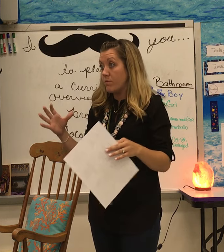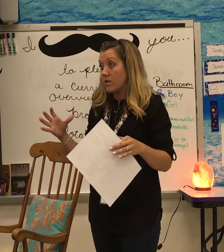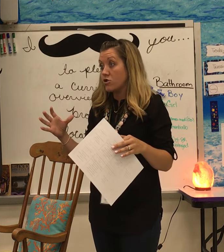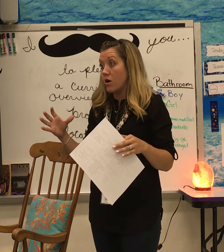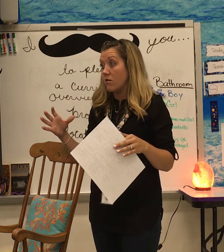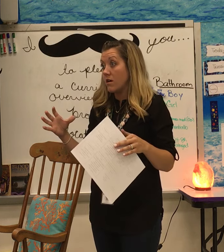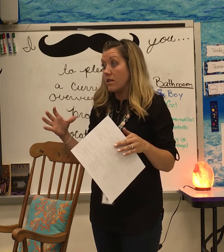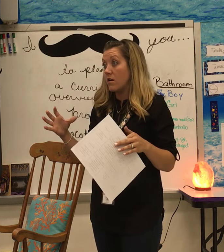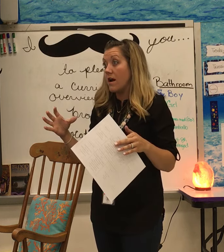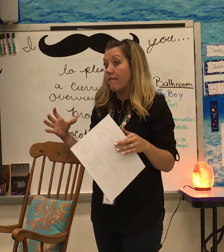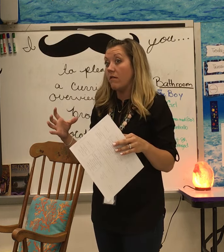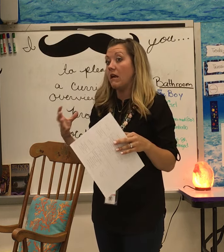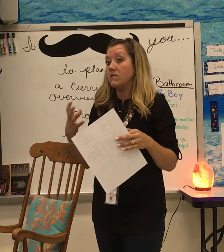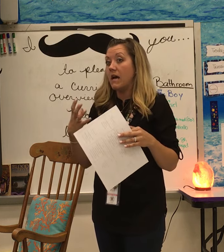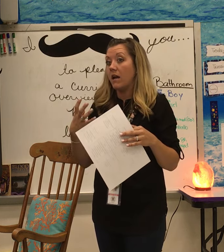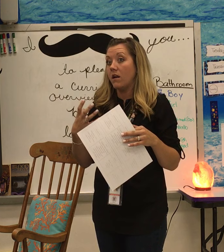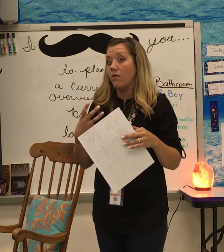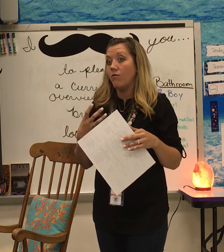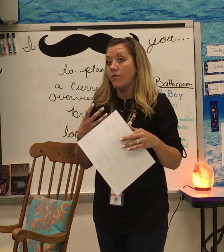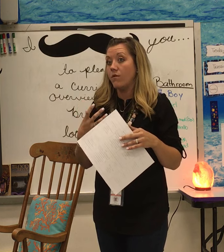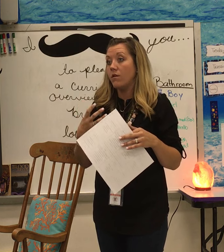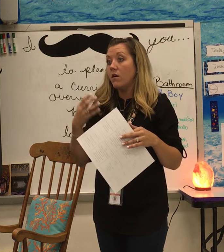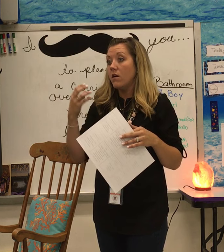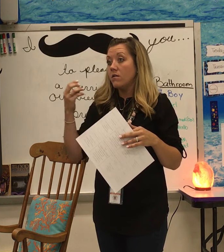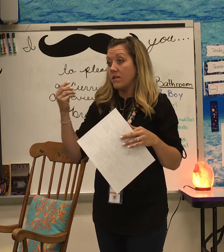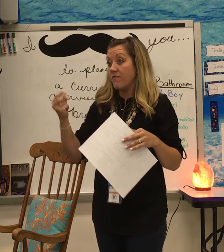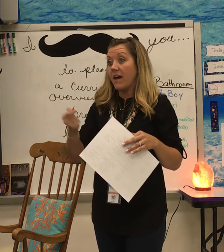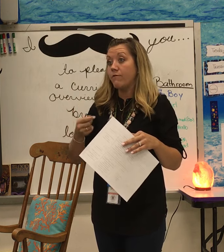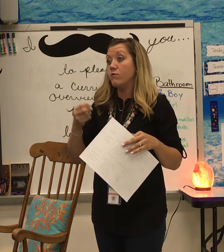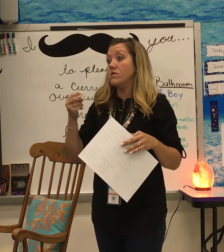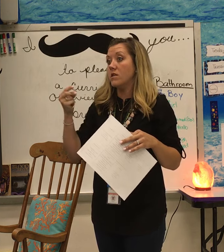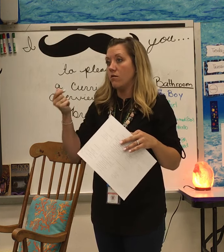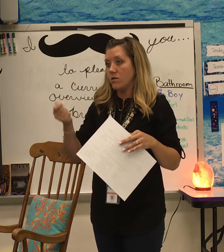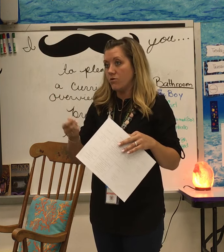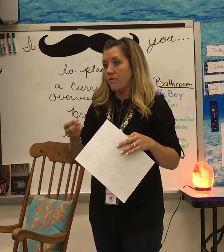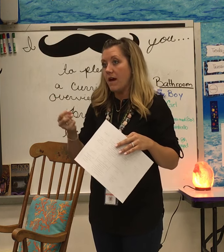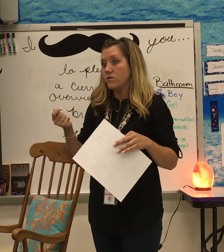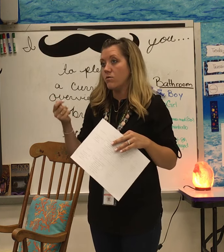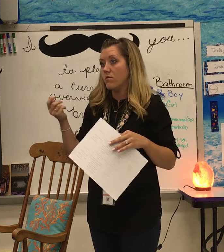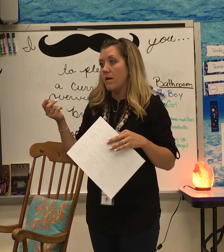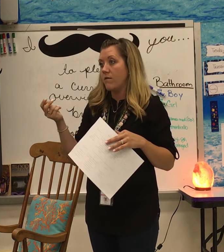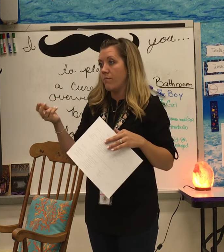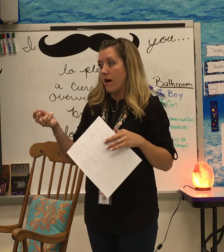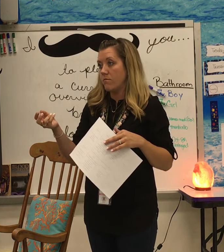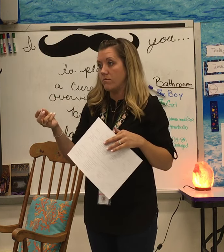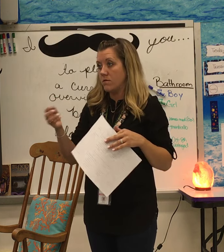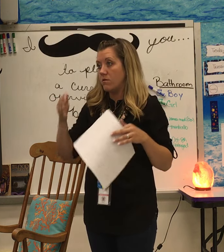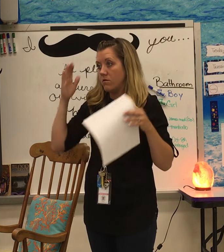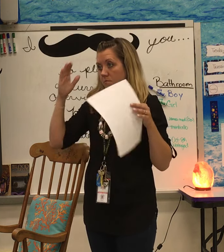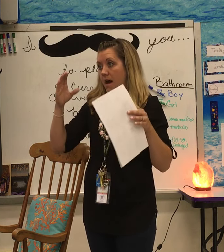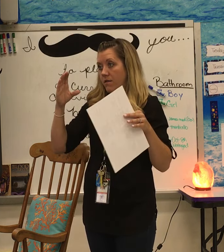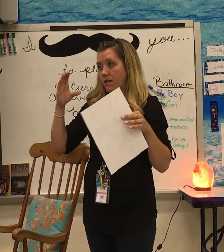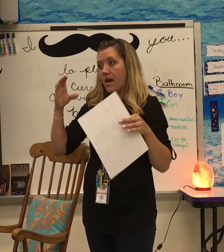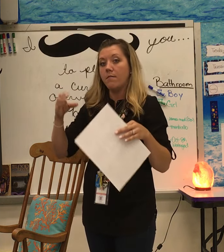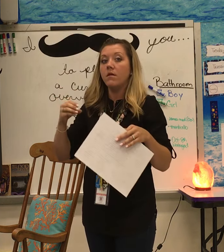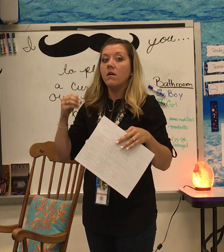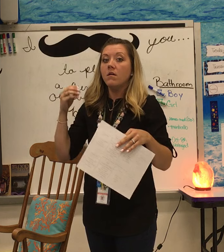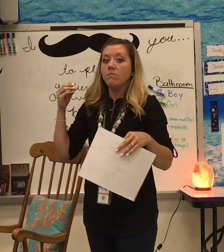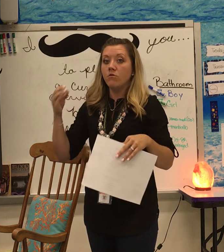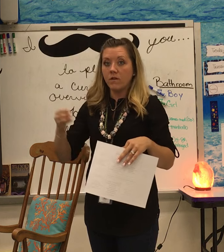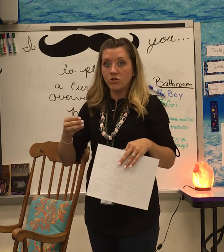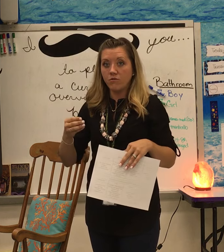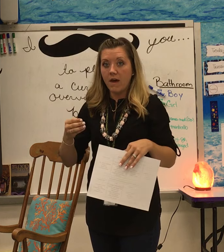math is a big struggle and they're having anxiety over like the fact fluency going too fast, or their math problems under the math